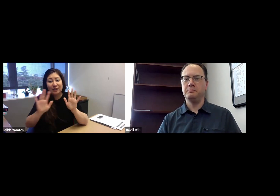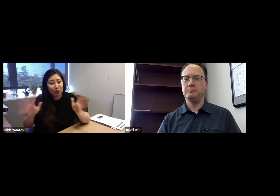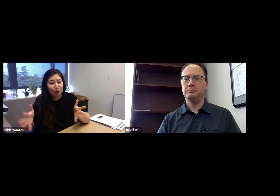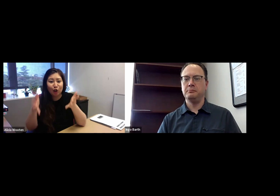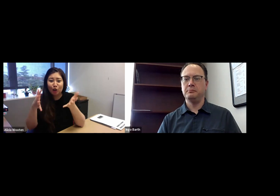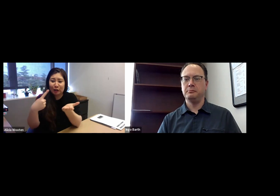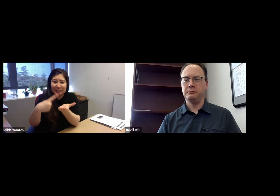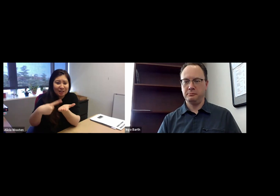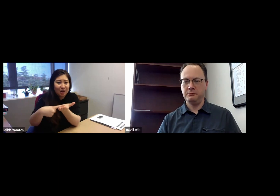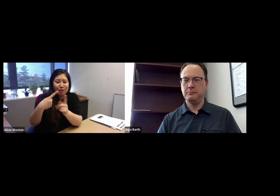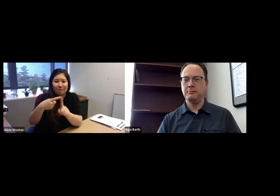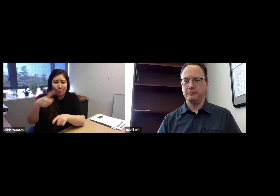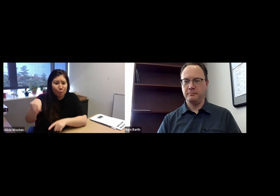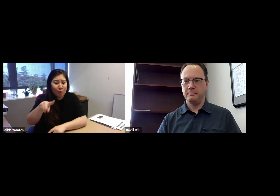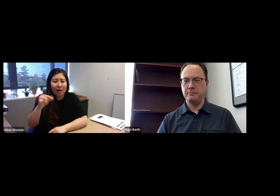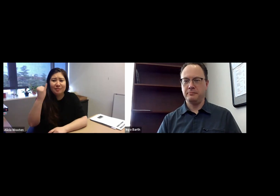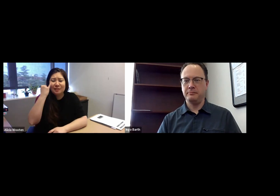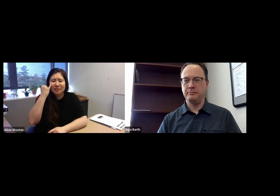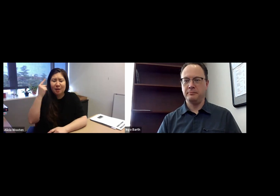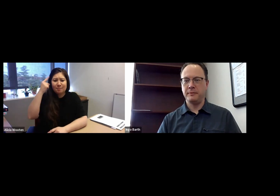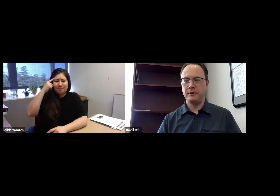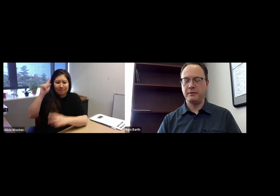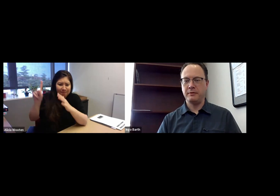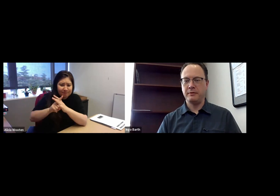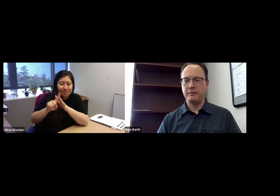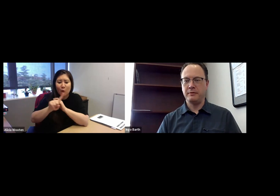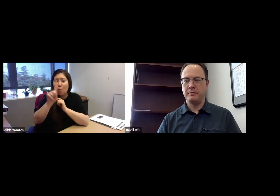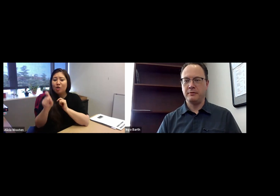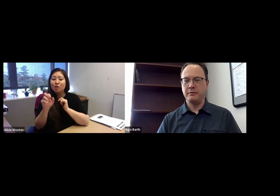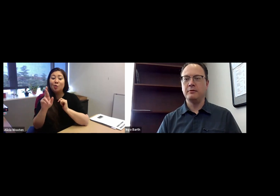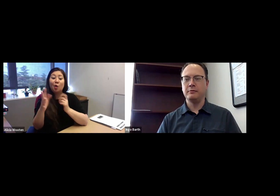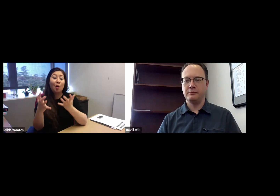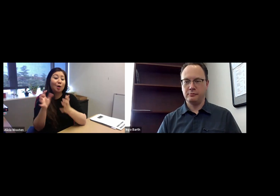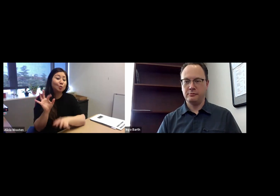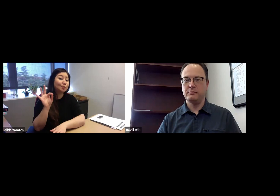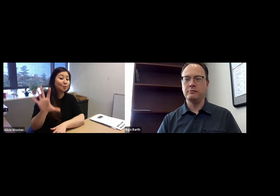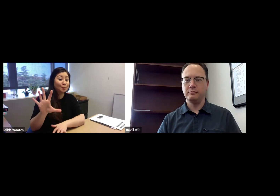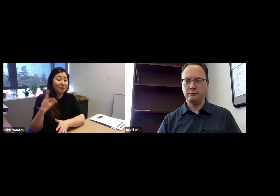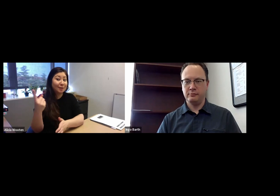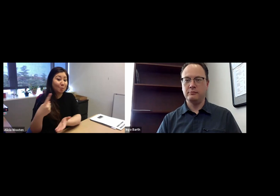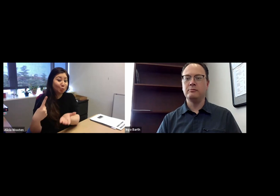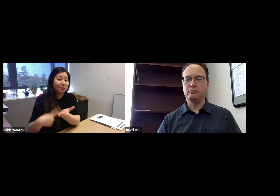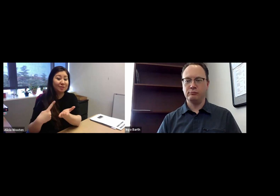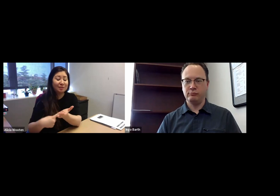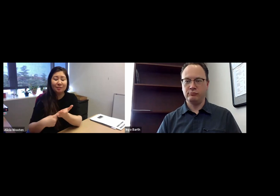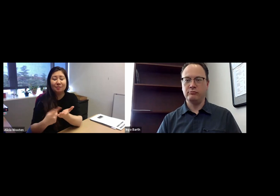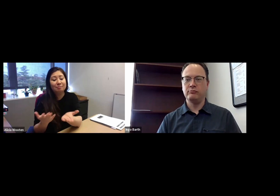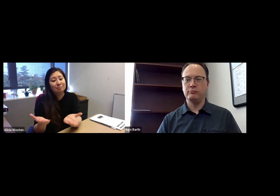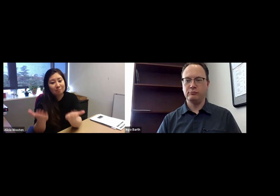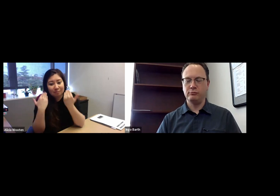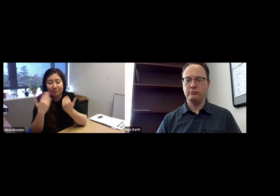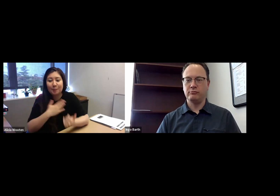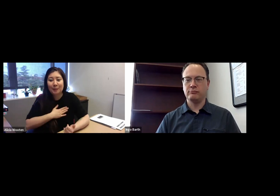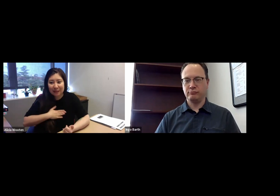And I'd just like to add that we really encourage discussion from you. If there's something that you think of, or you think of a